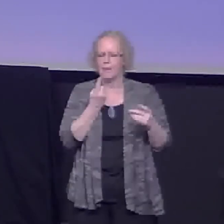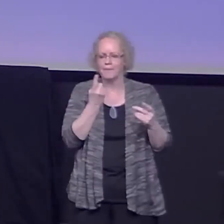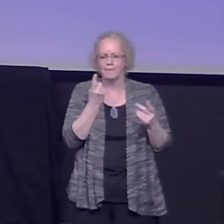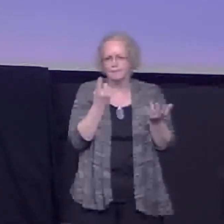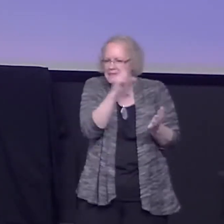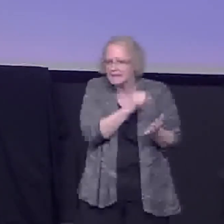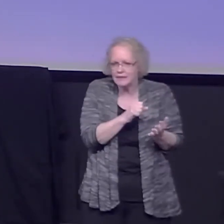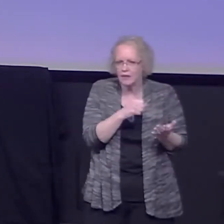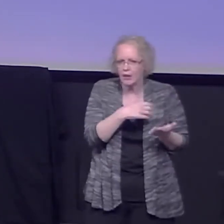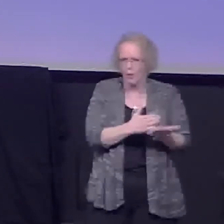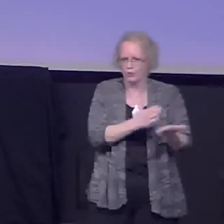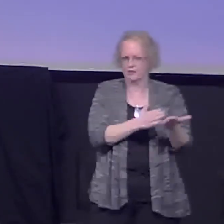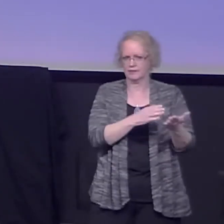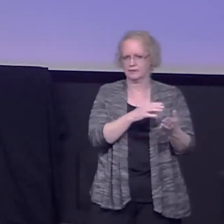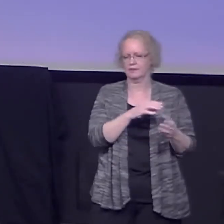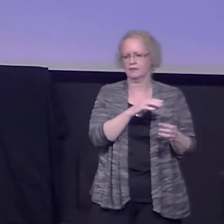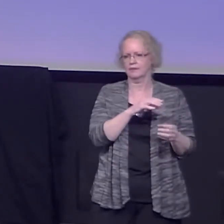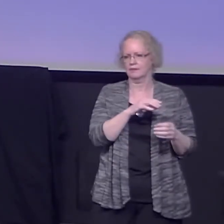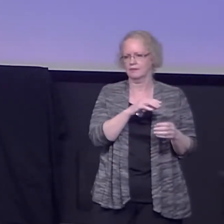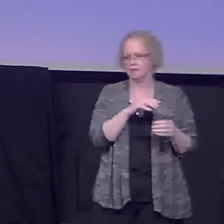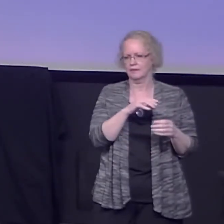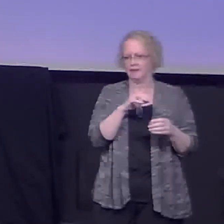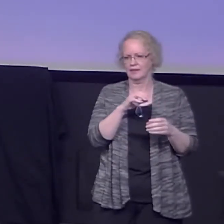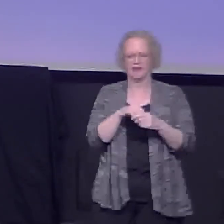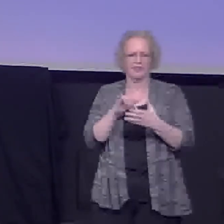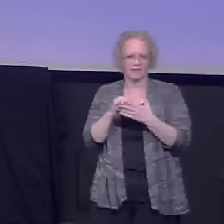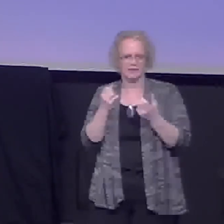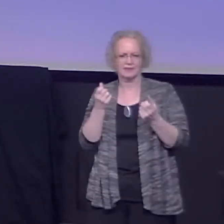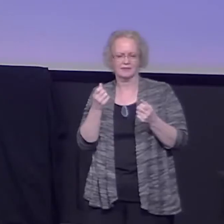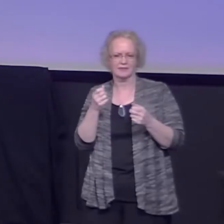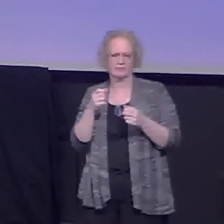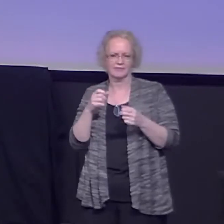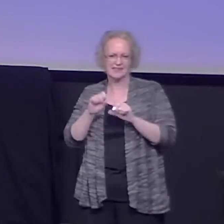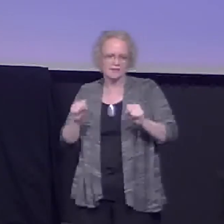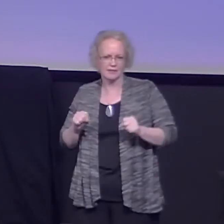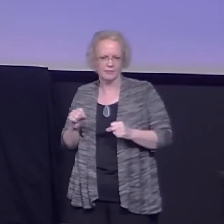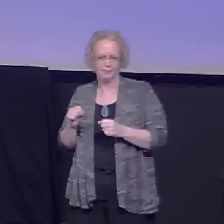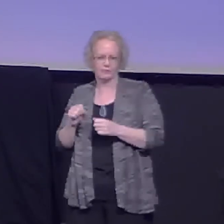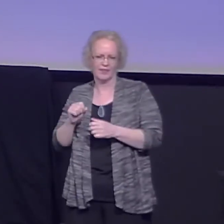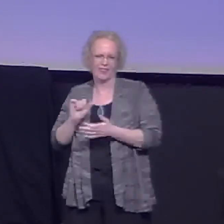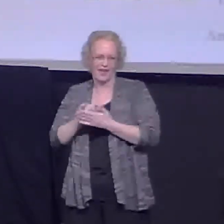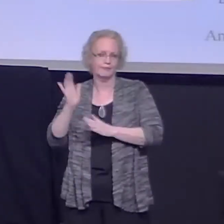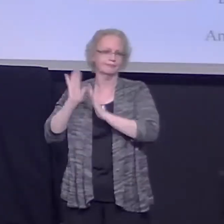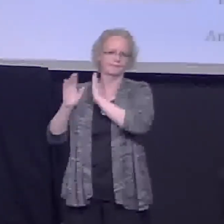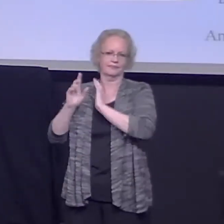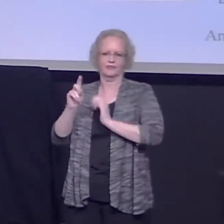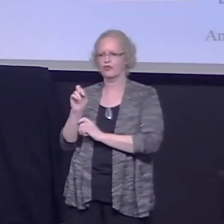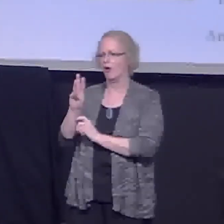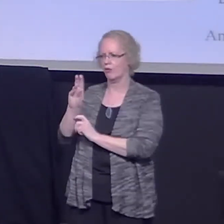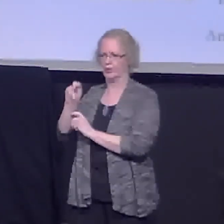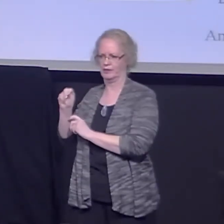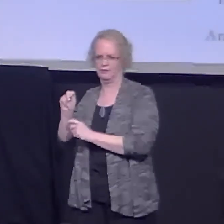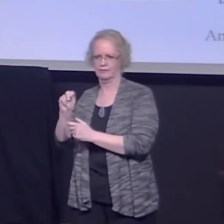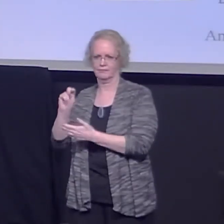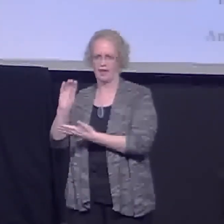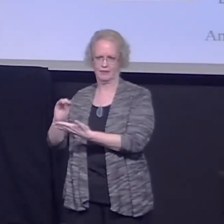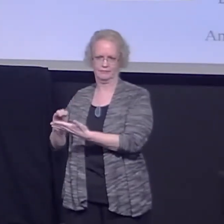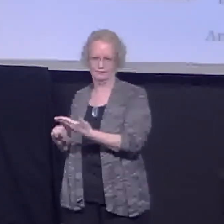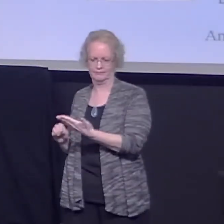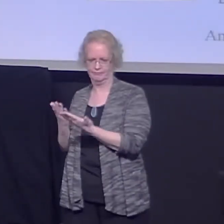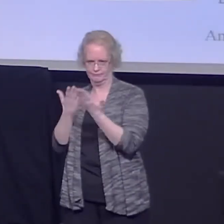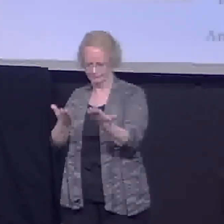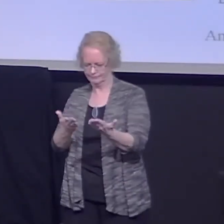missing in this multi-component system that Darwin had outlined. But we'll see. Here are the people